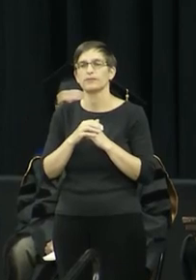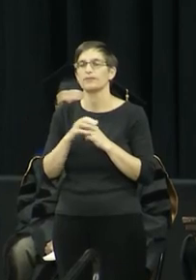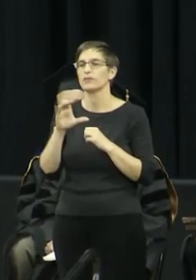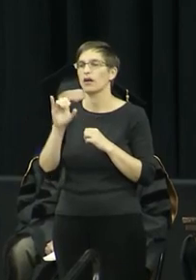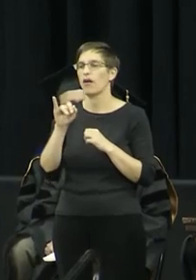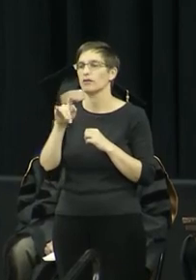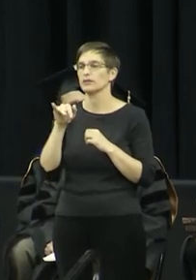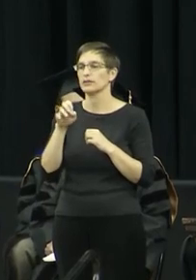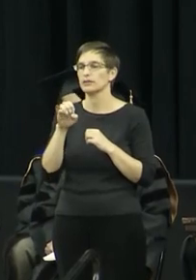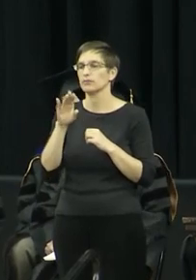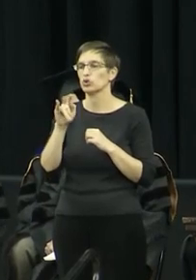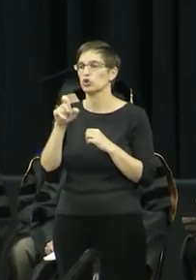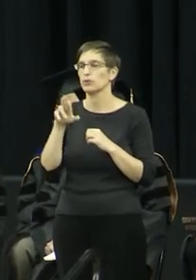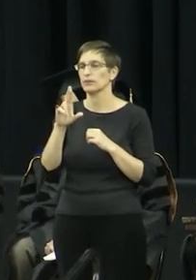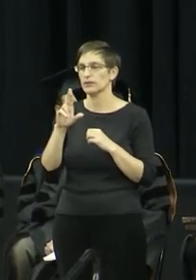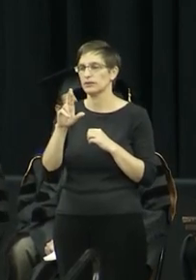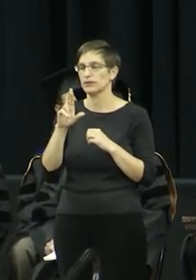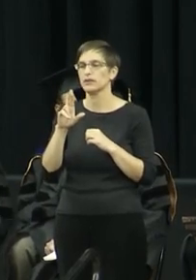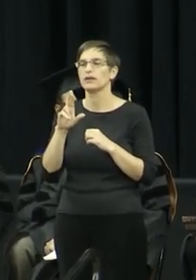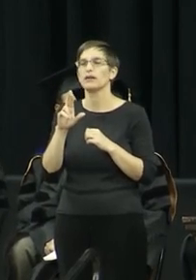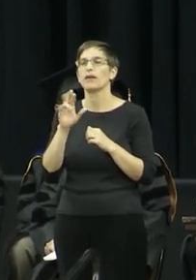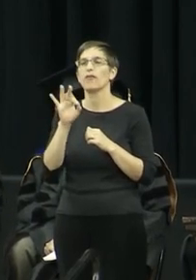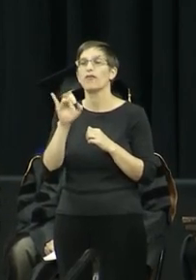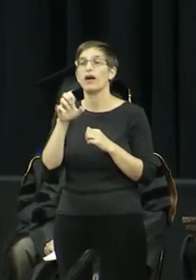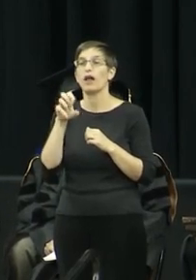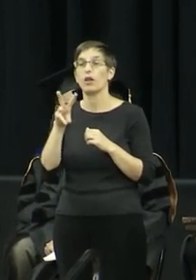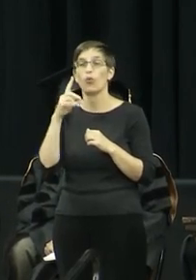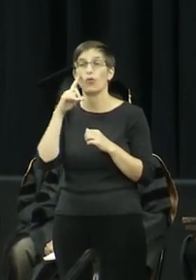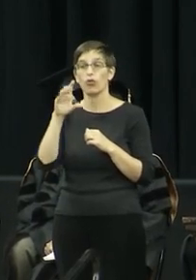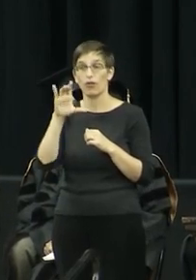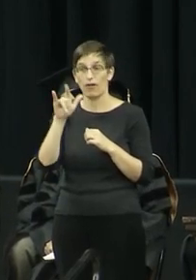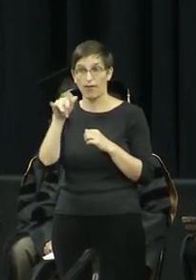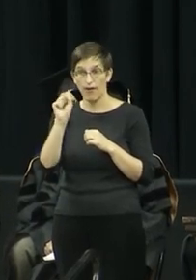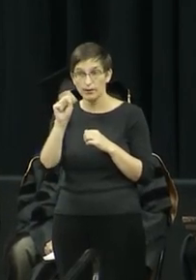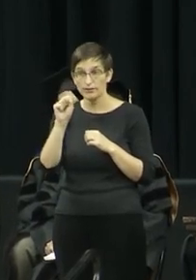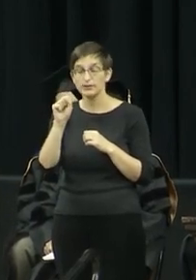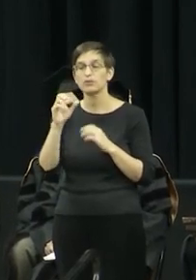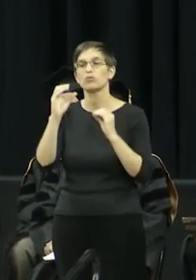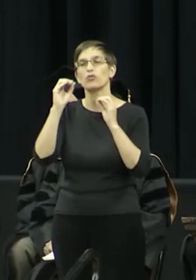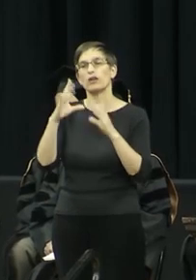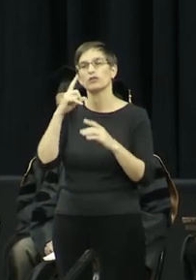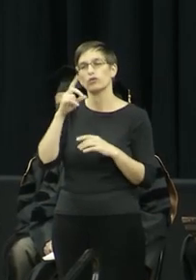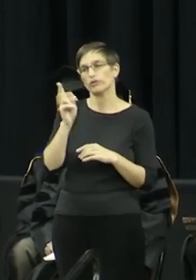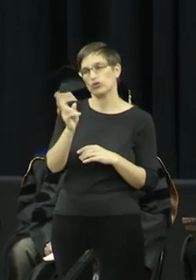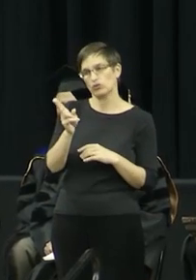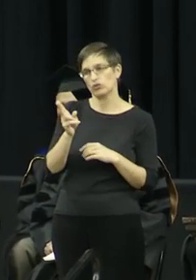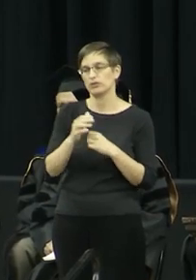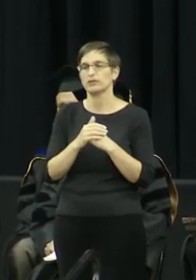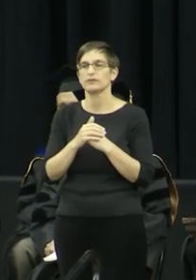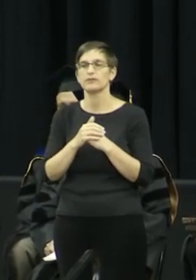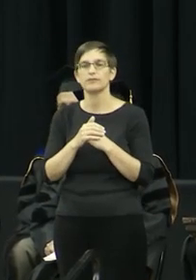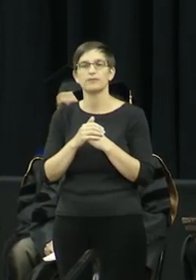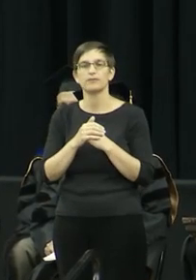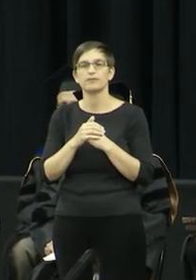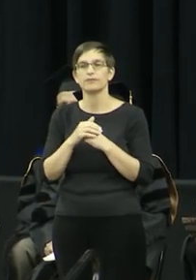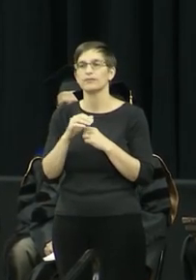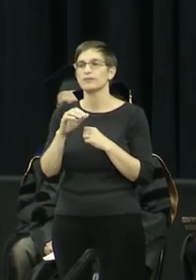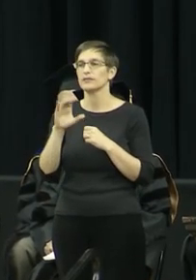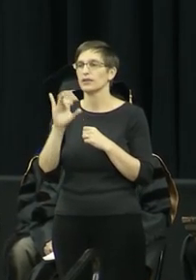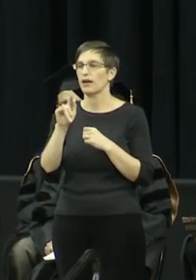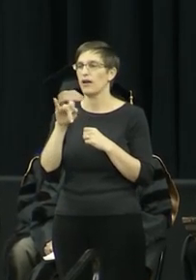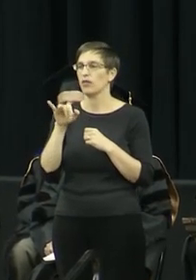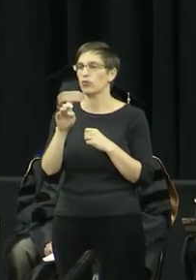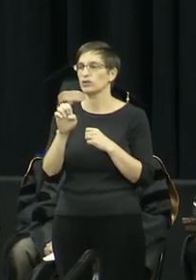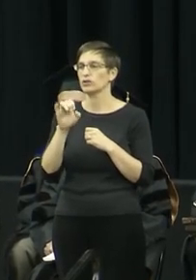Constance Berman, Collegiate Fellow in the College of Liberal Arts and Sciences and Professor of History. Kathleen